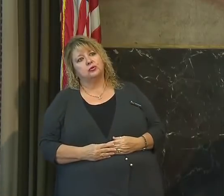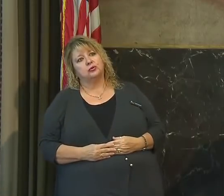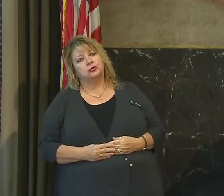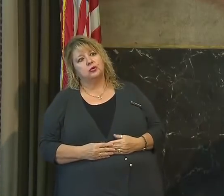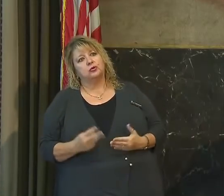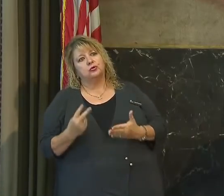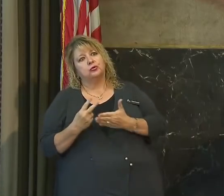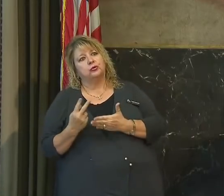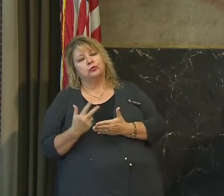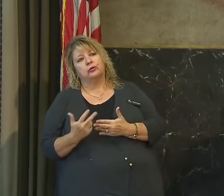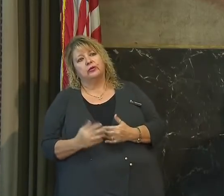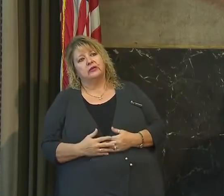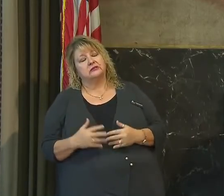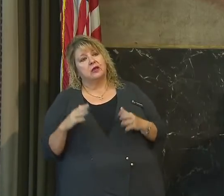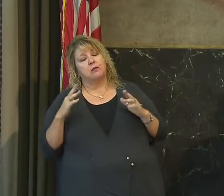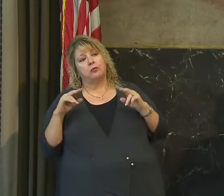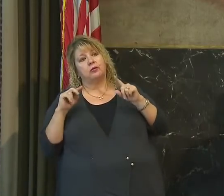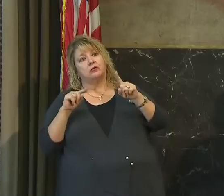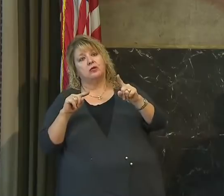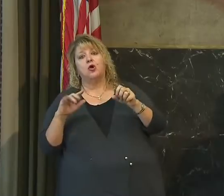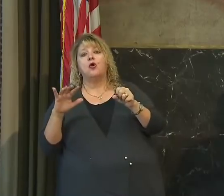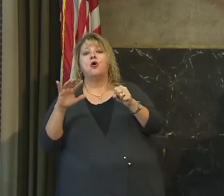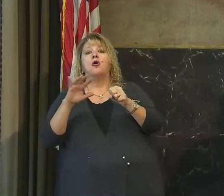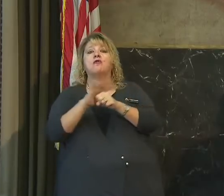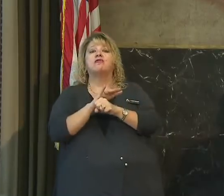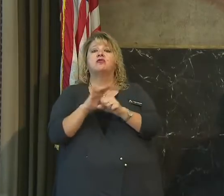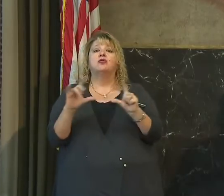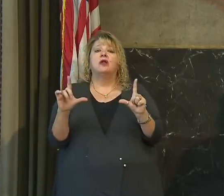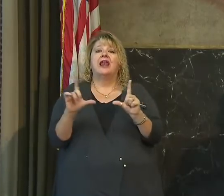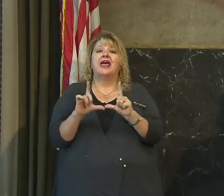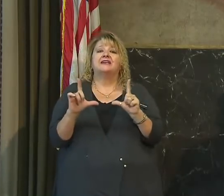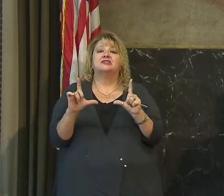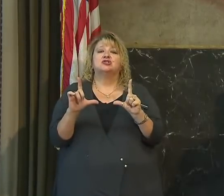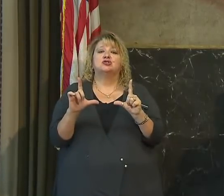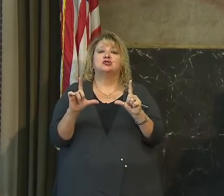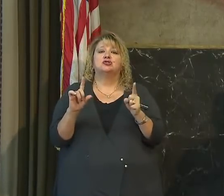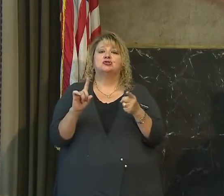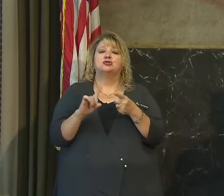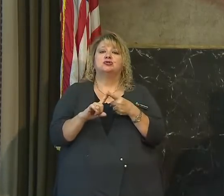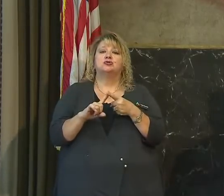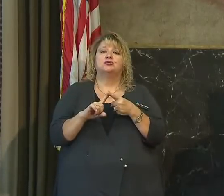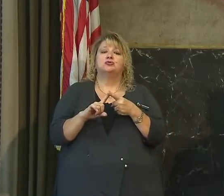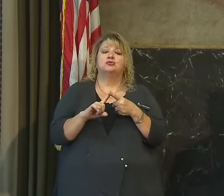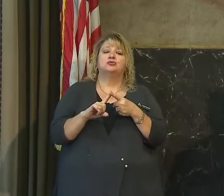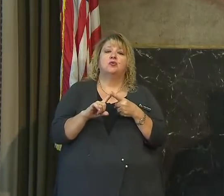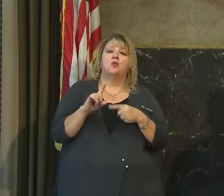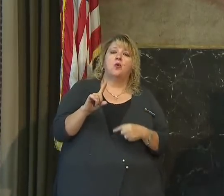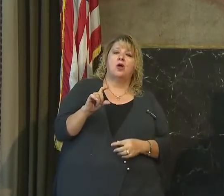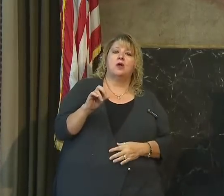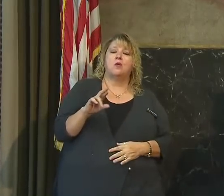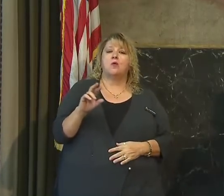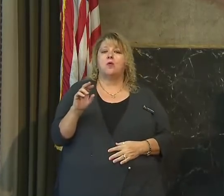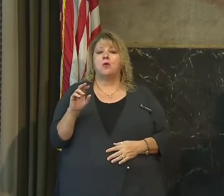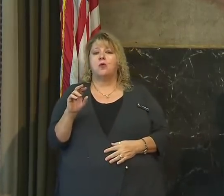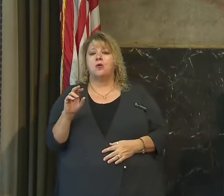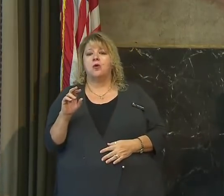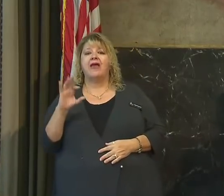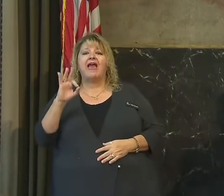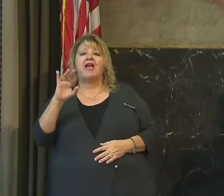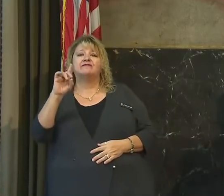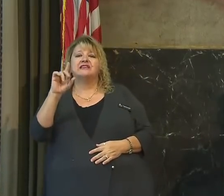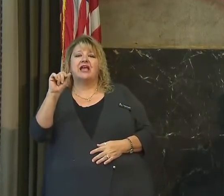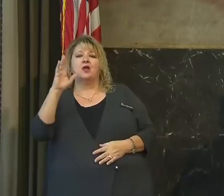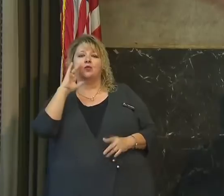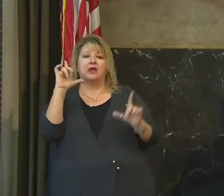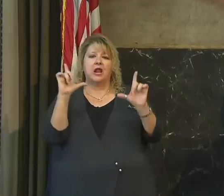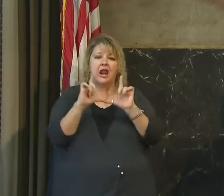I don't know that. When full licensure is given to one or more of the vaccines by the FDA. And